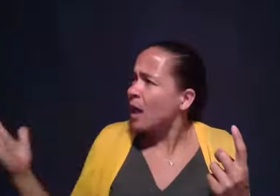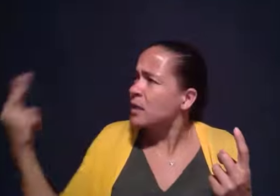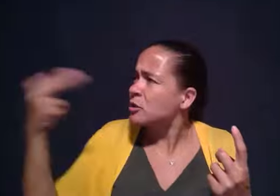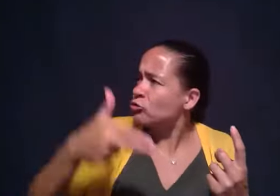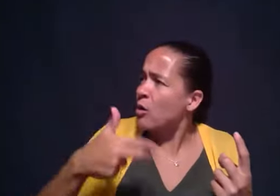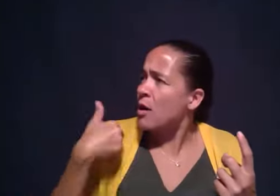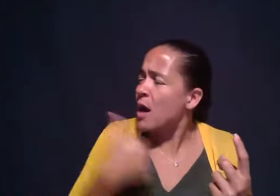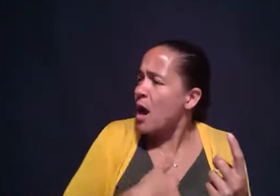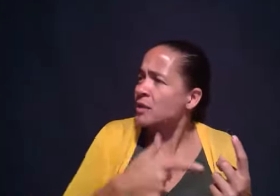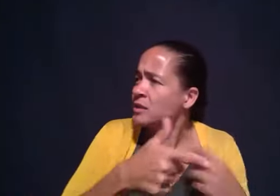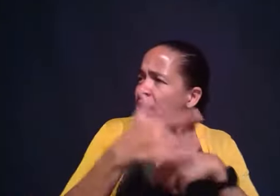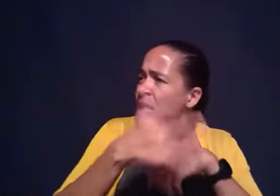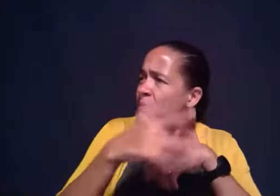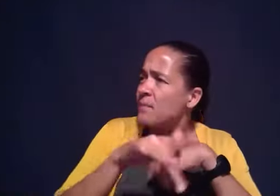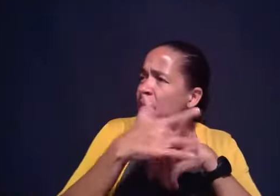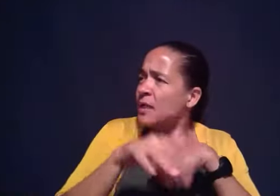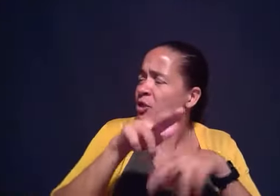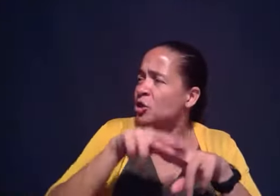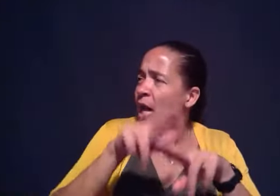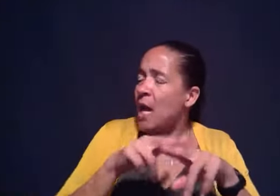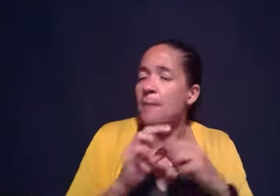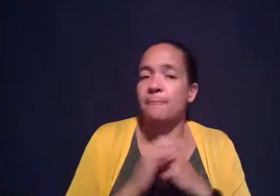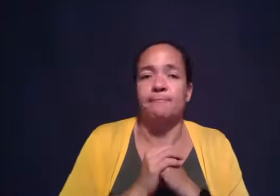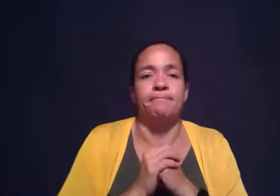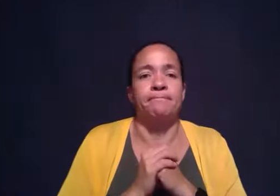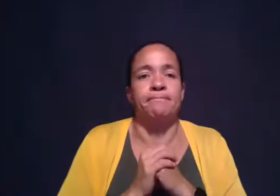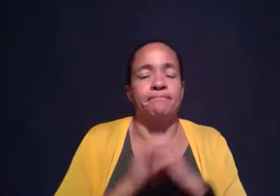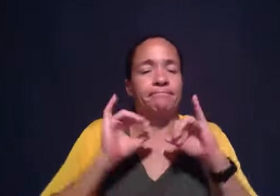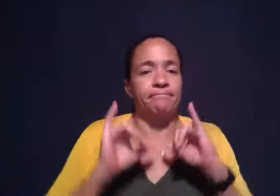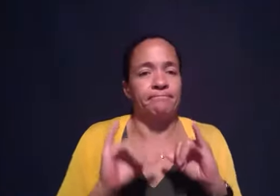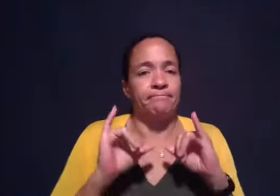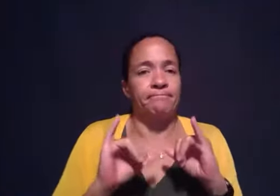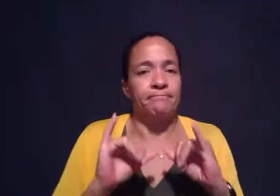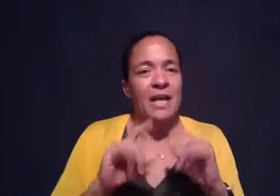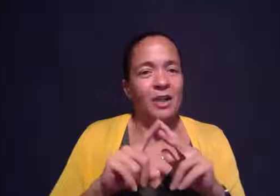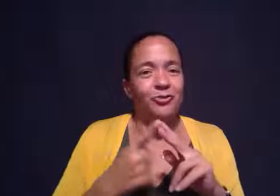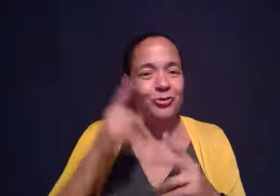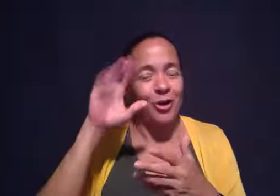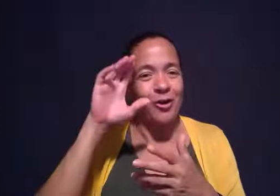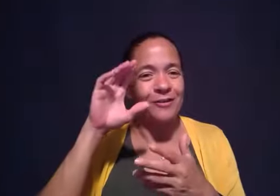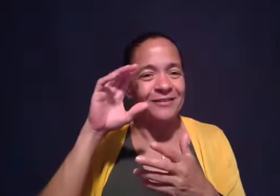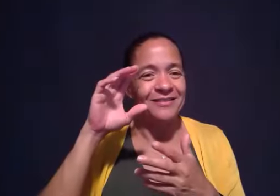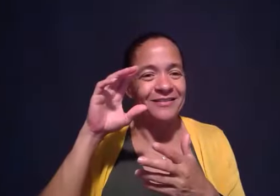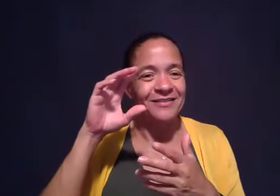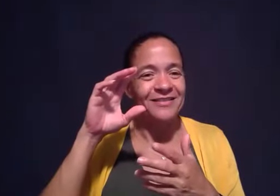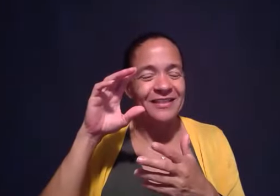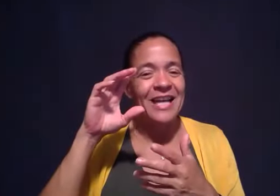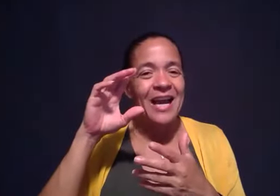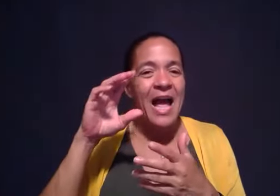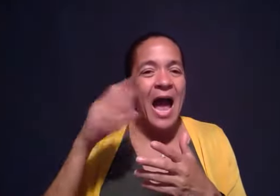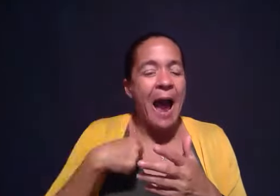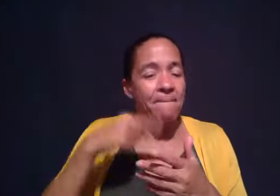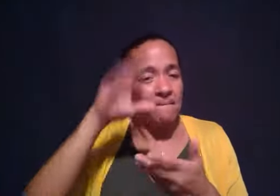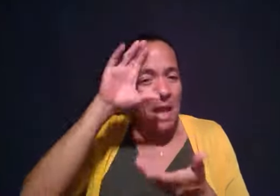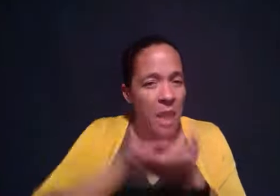here. And I really began to believe that my recovery began when I got up from that seat by the door and then moved